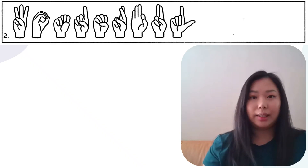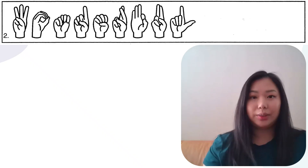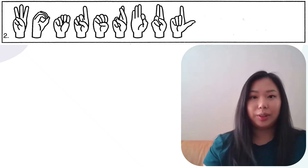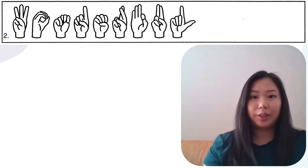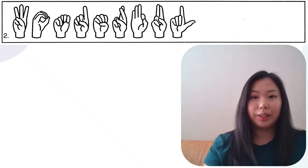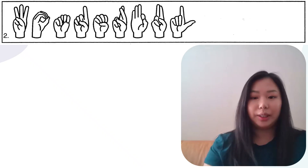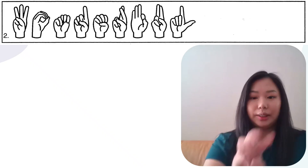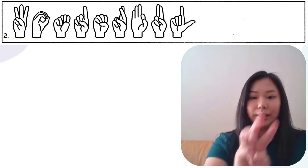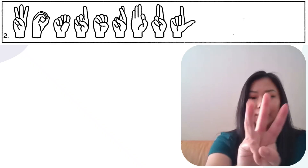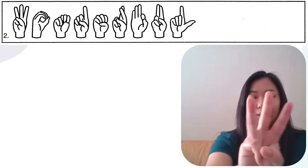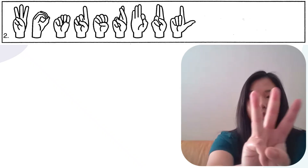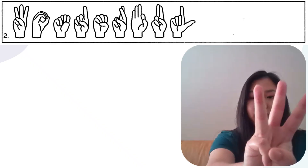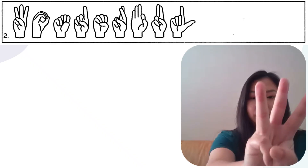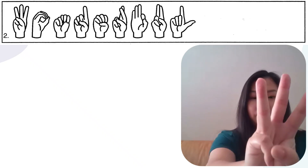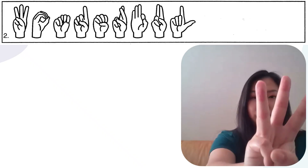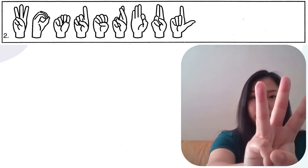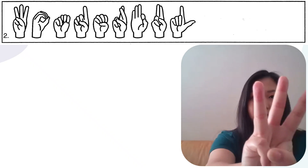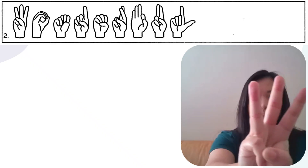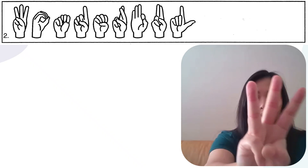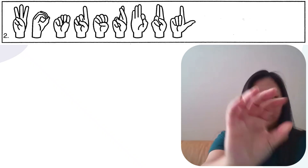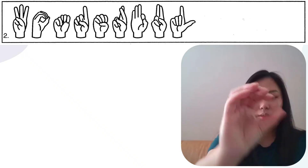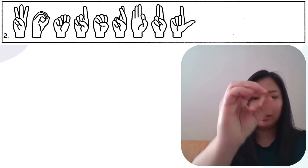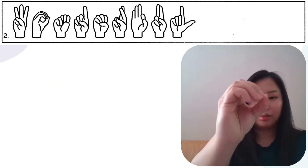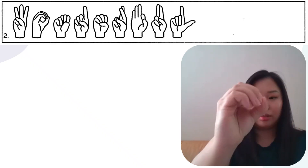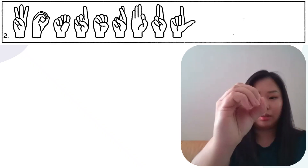The next word is